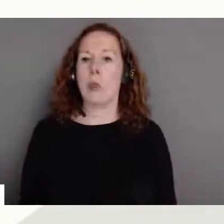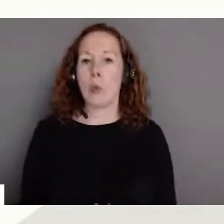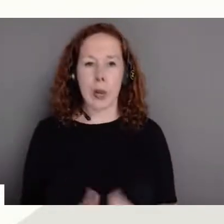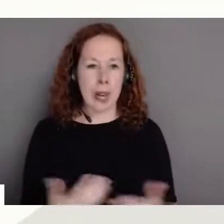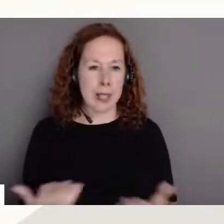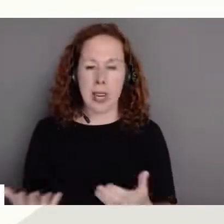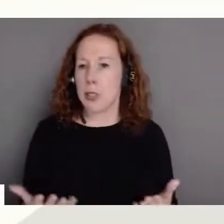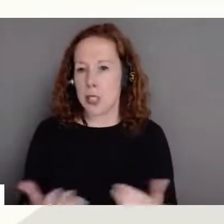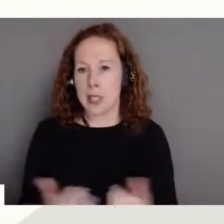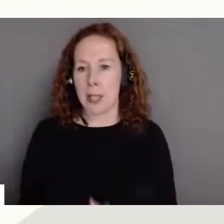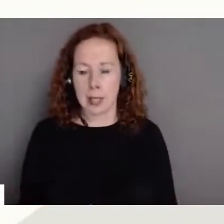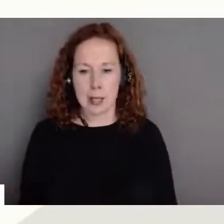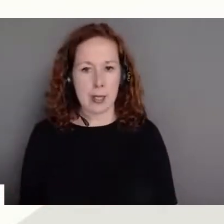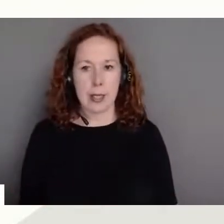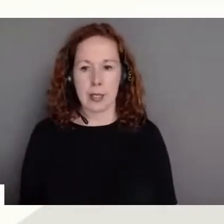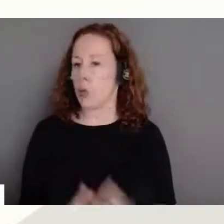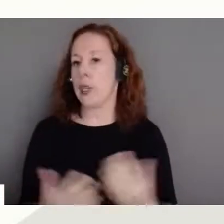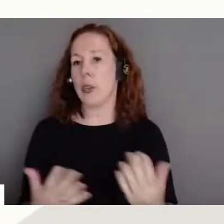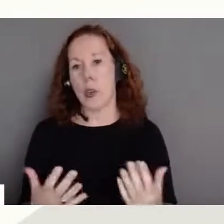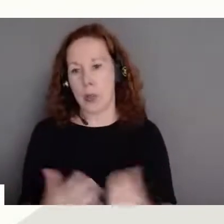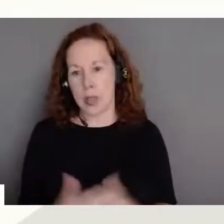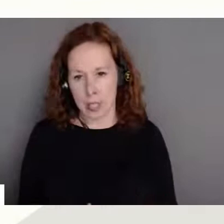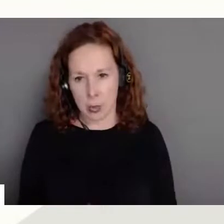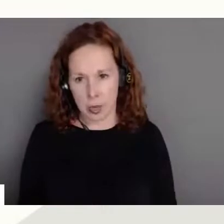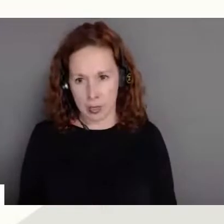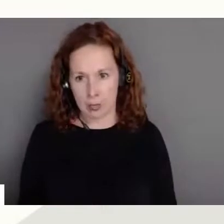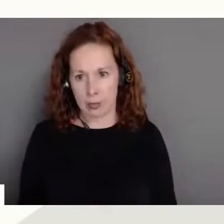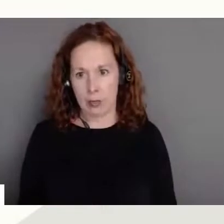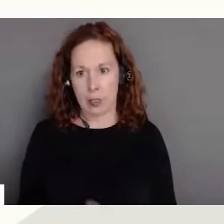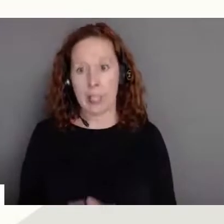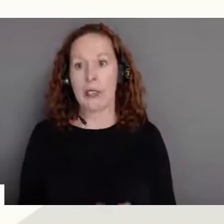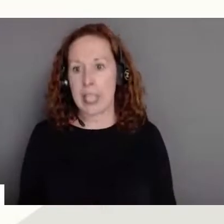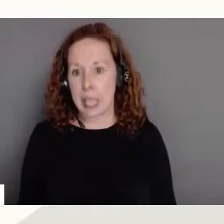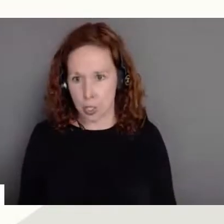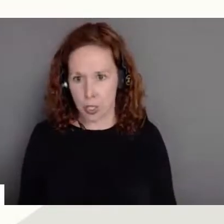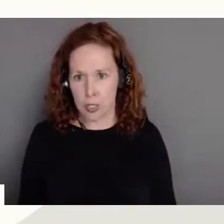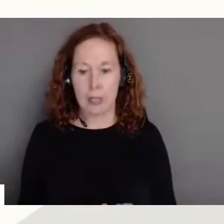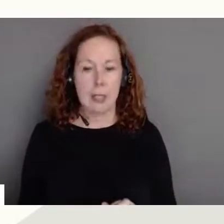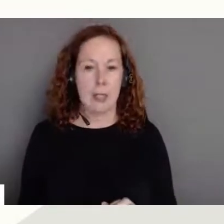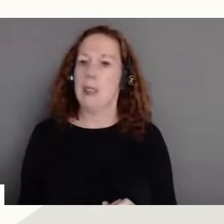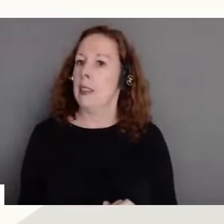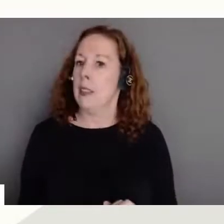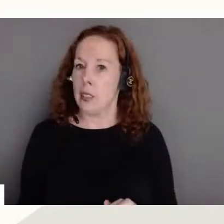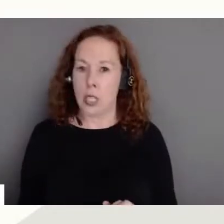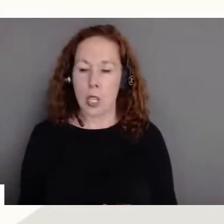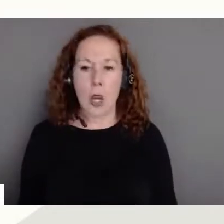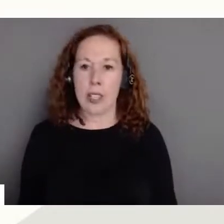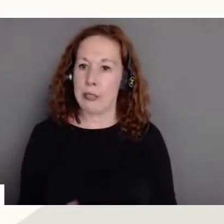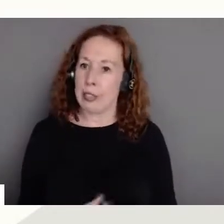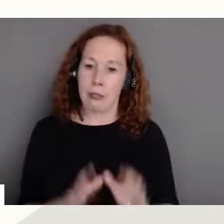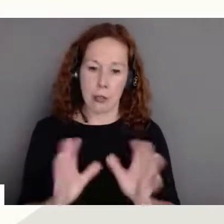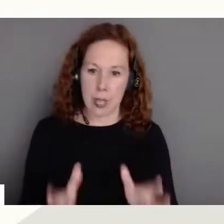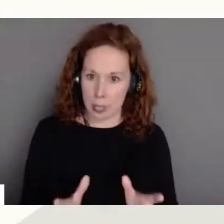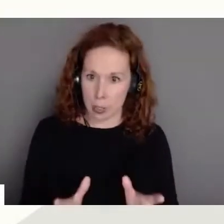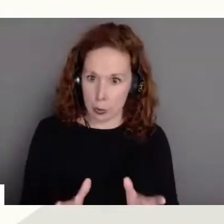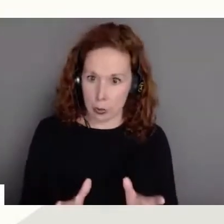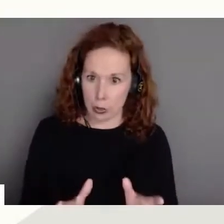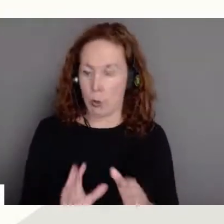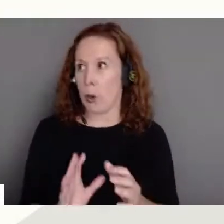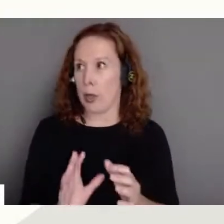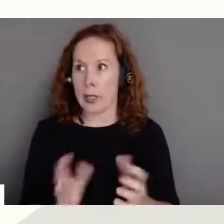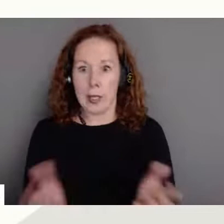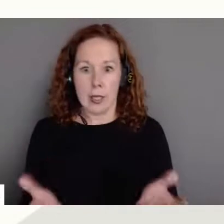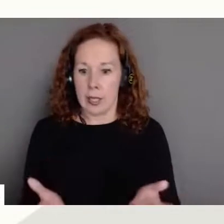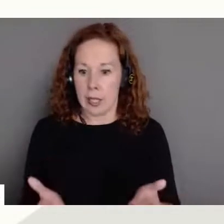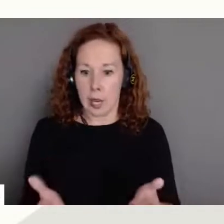again? Yeah. Whereas in other settings, it's critical that you get Mhm. clarification. There's a lot Mhm. of for the